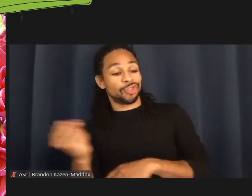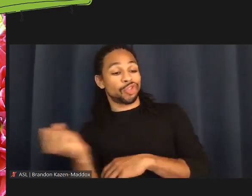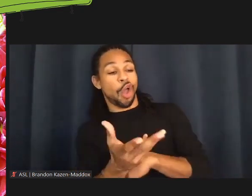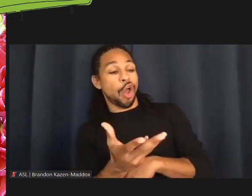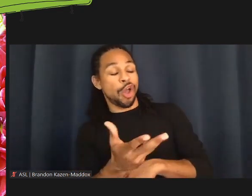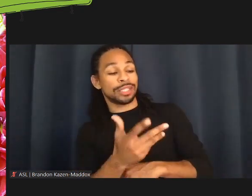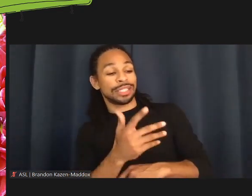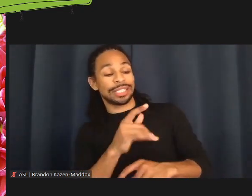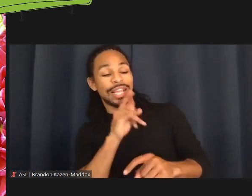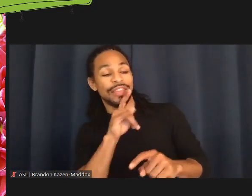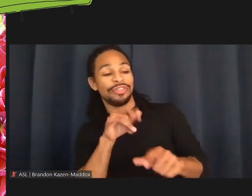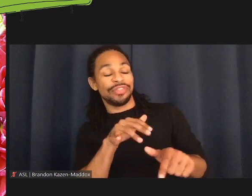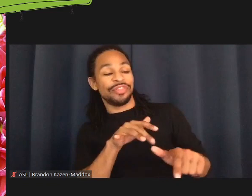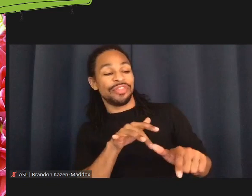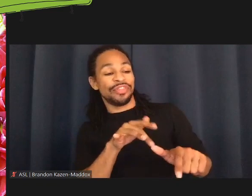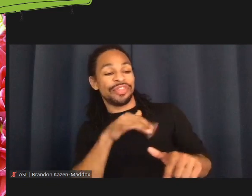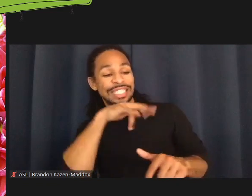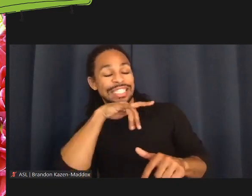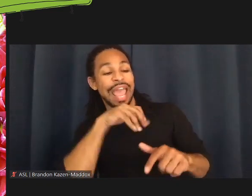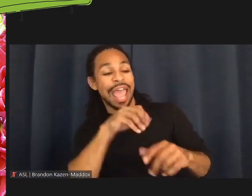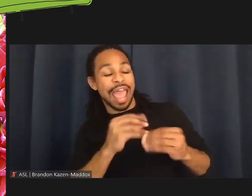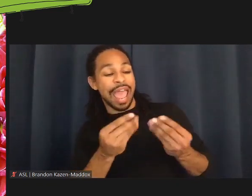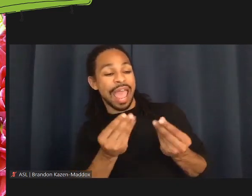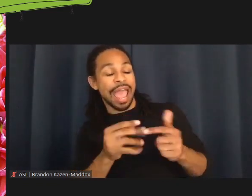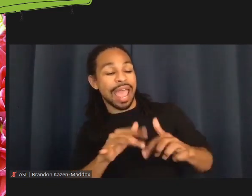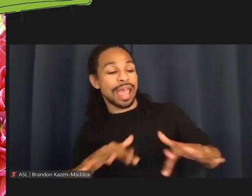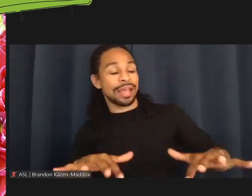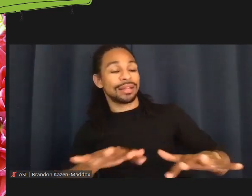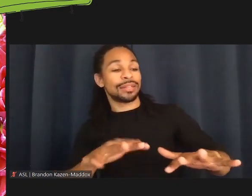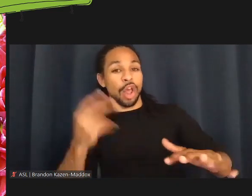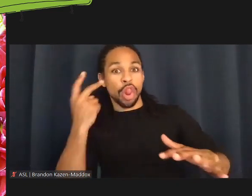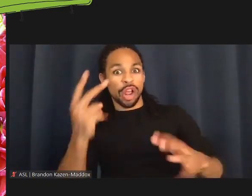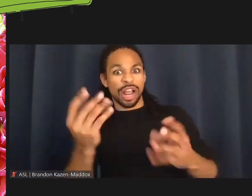Look at the grains under my fingernails.